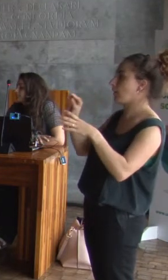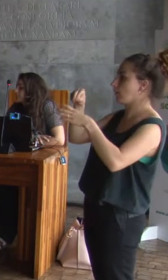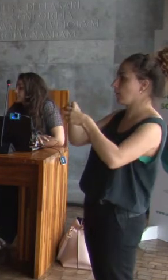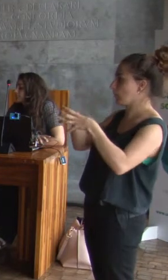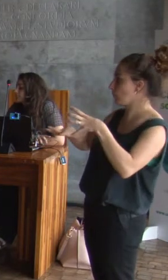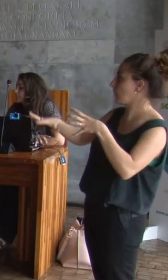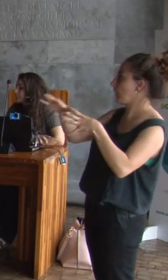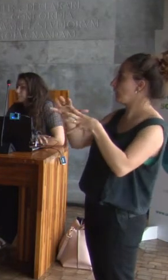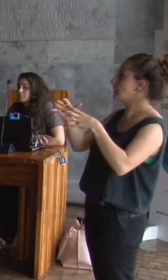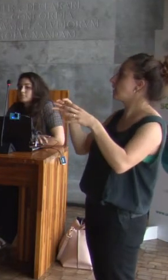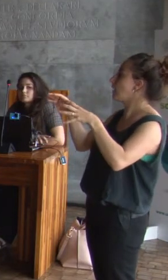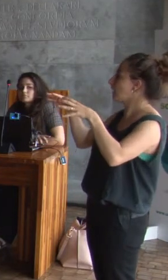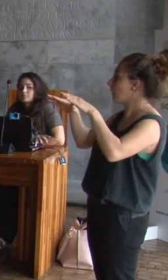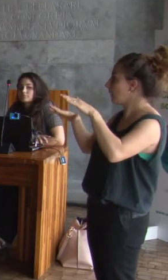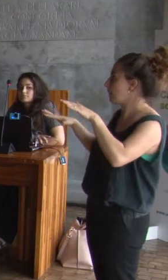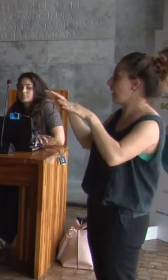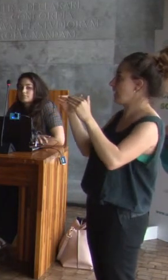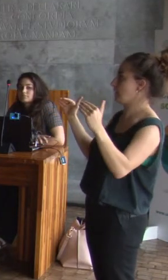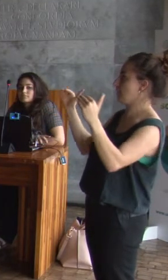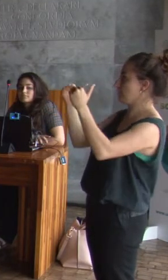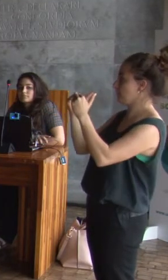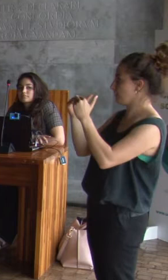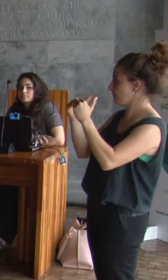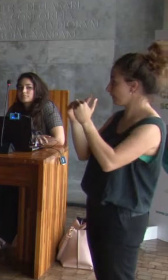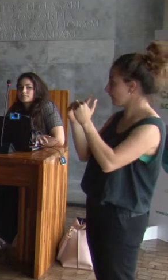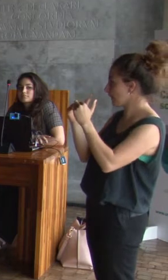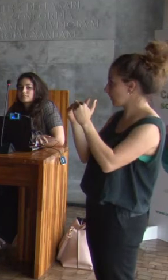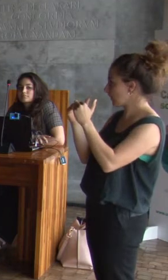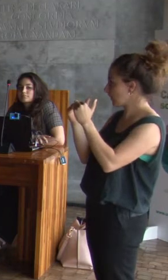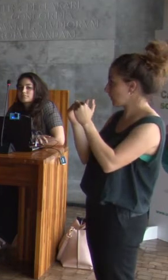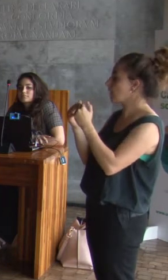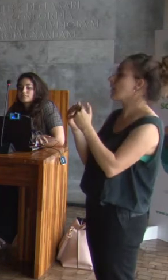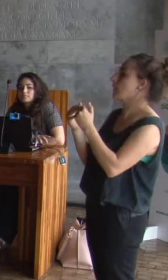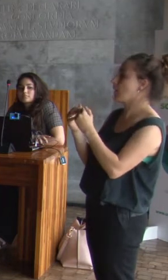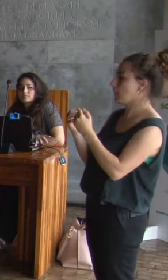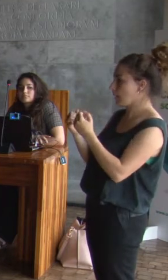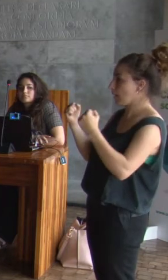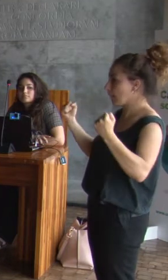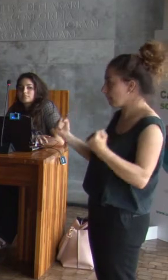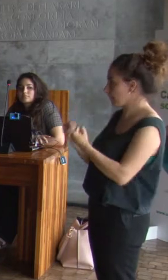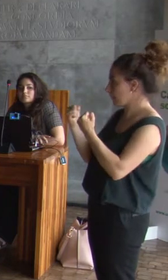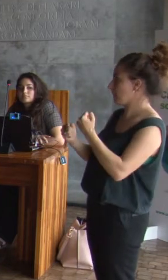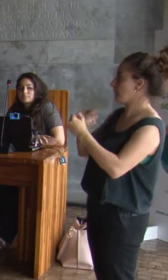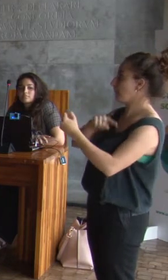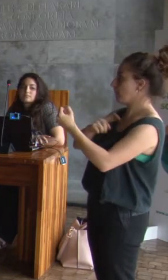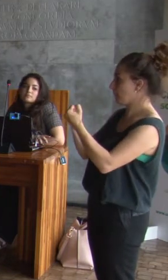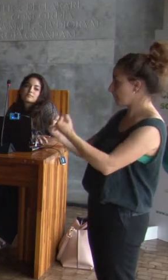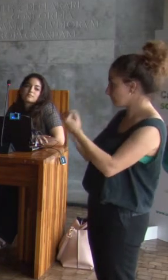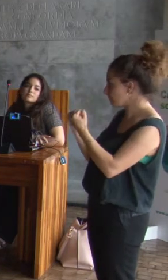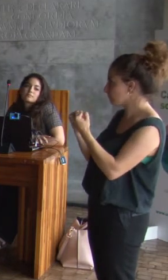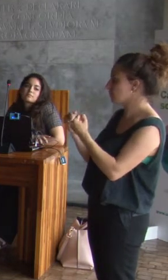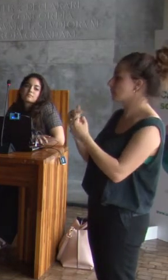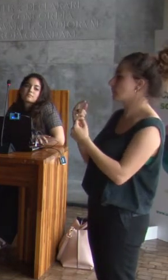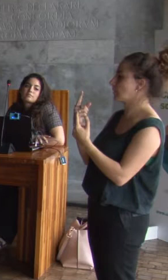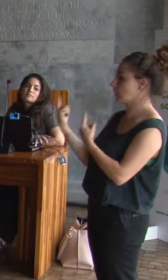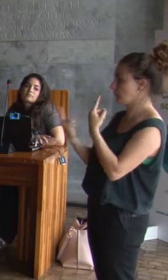countries. And it explicitly says that nations commit to empower and promote the social, economic, and